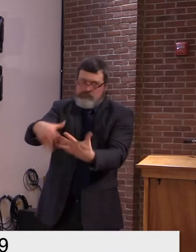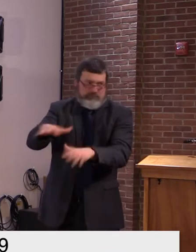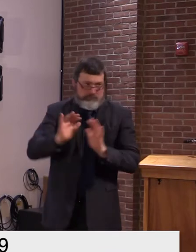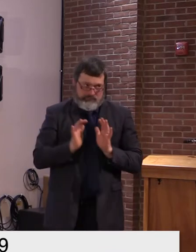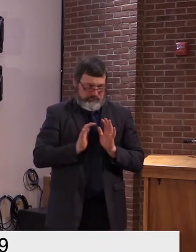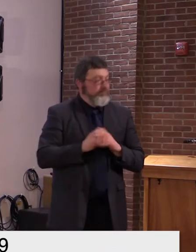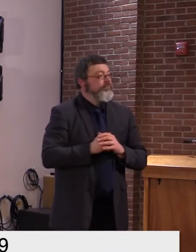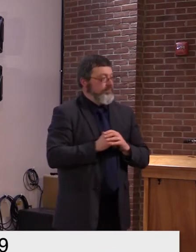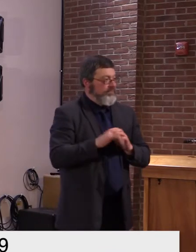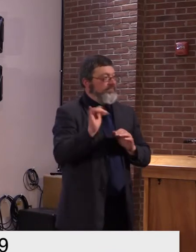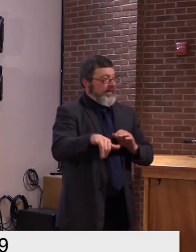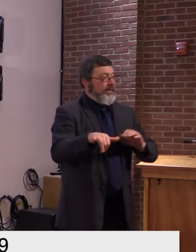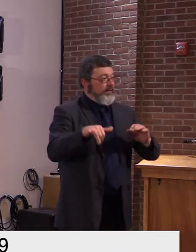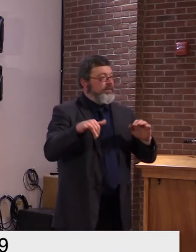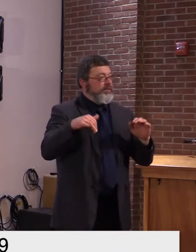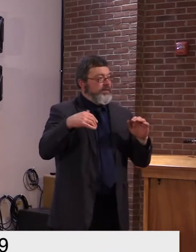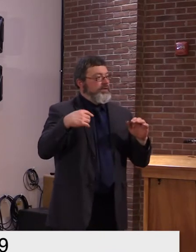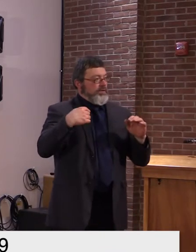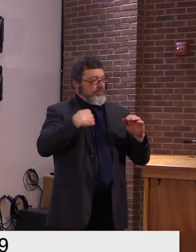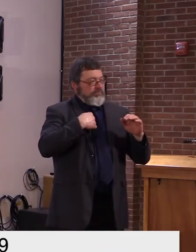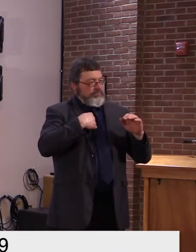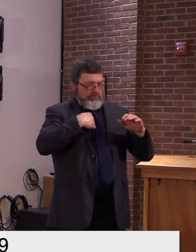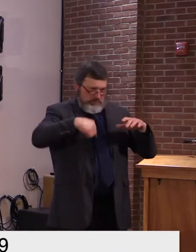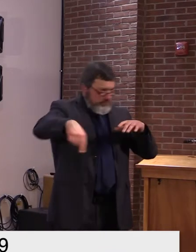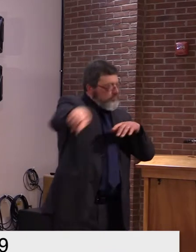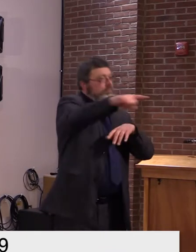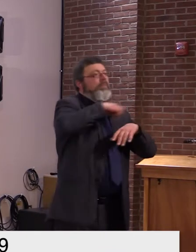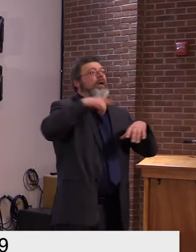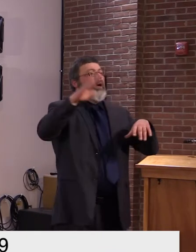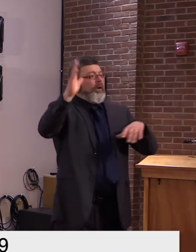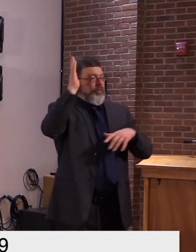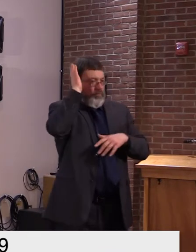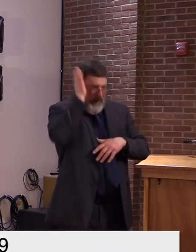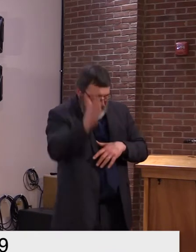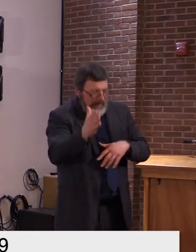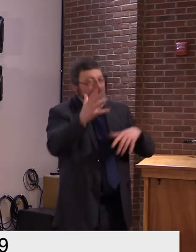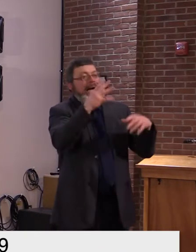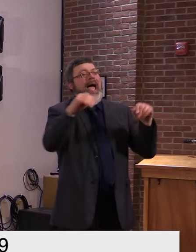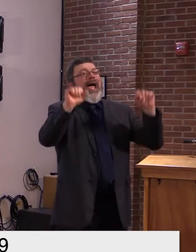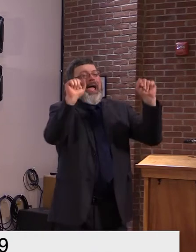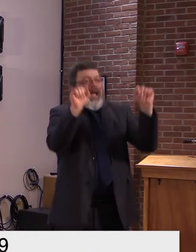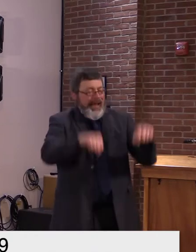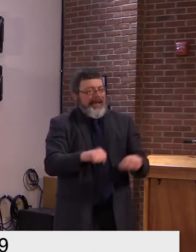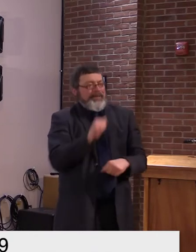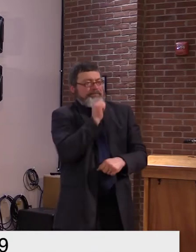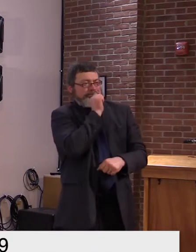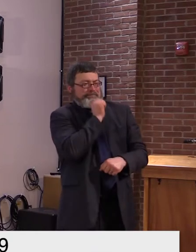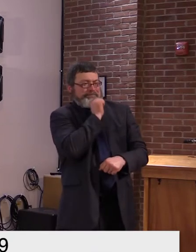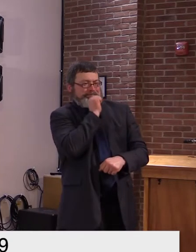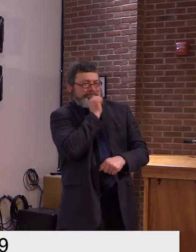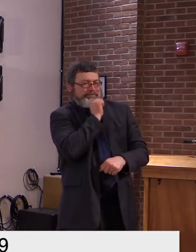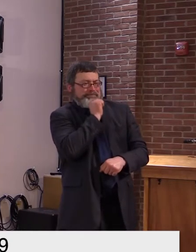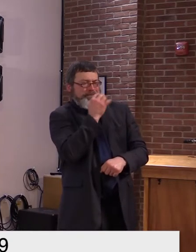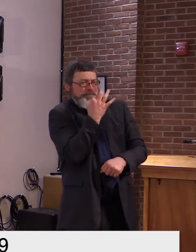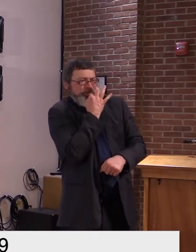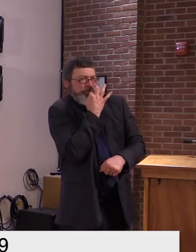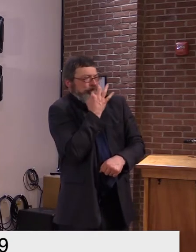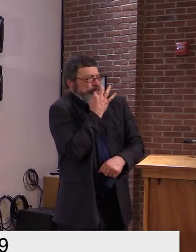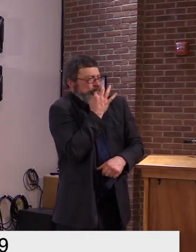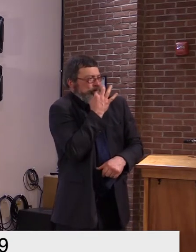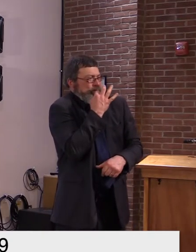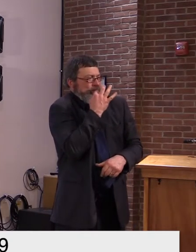do this and still protect our communities from further spread. We just need to be constantly vigilant and